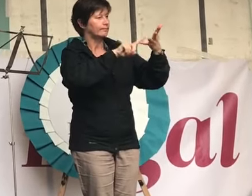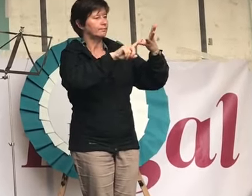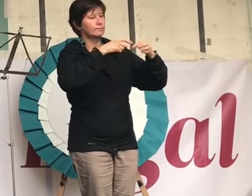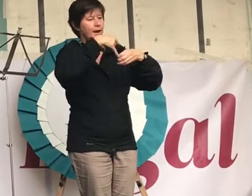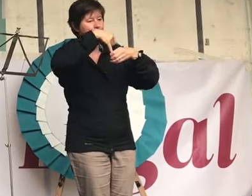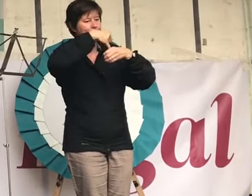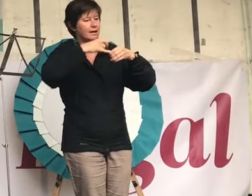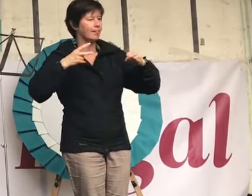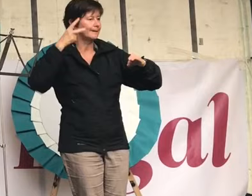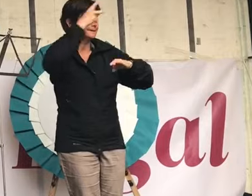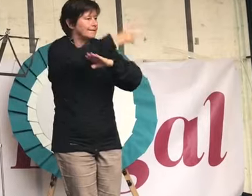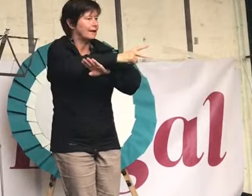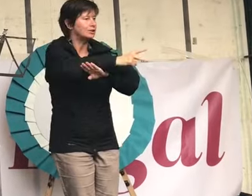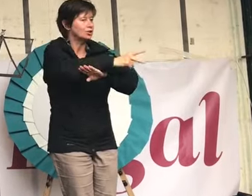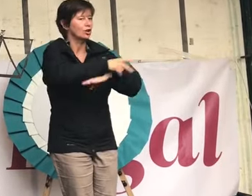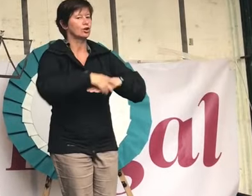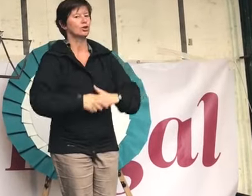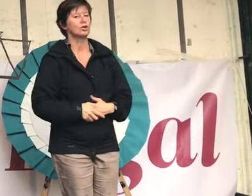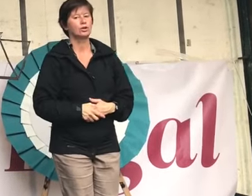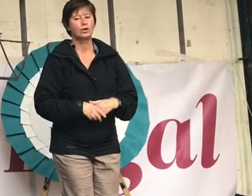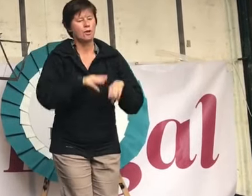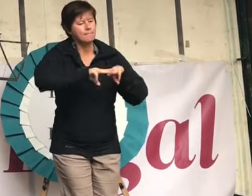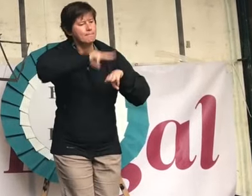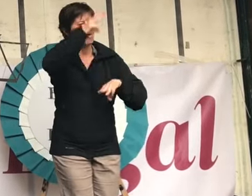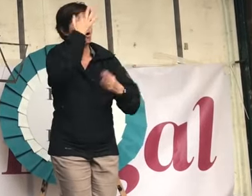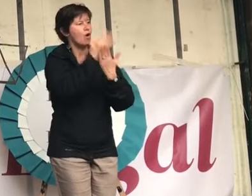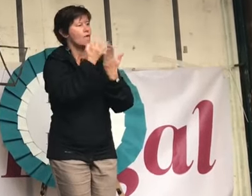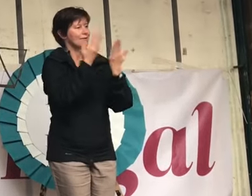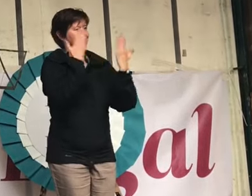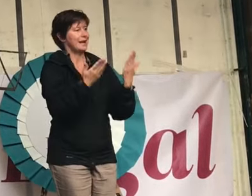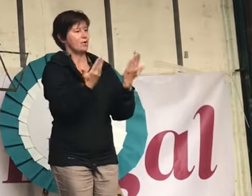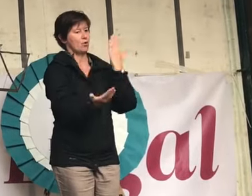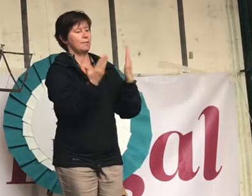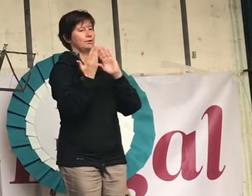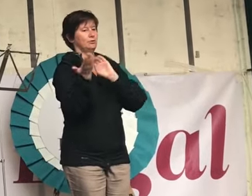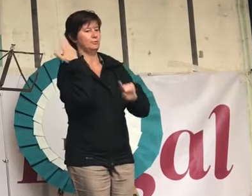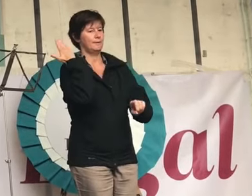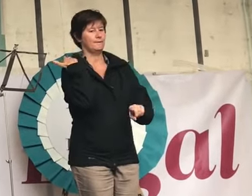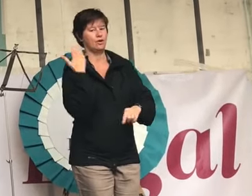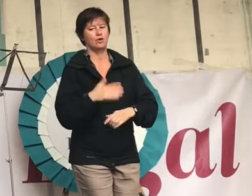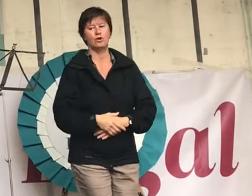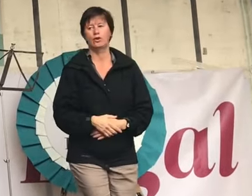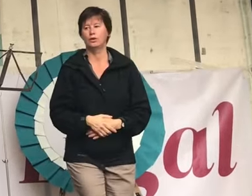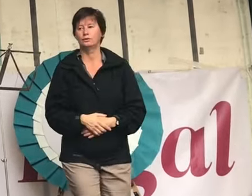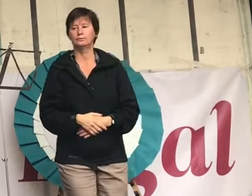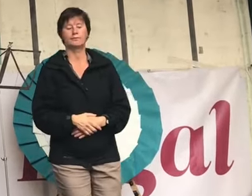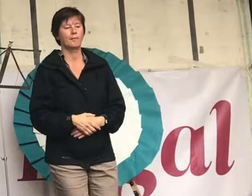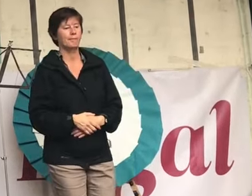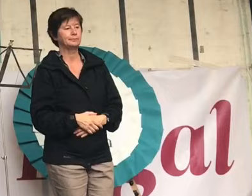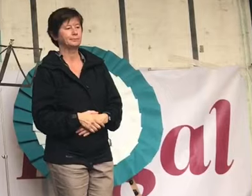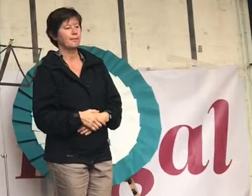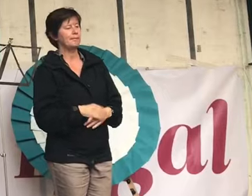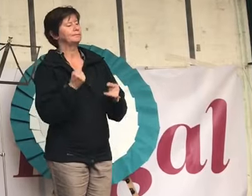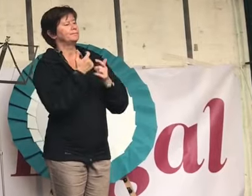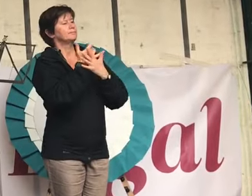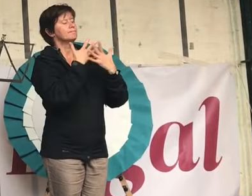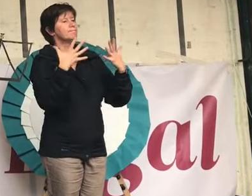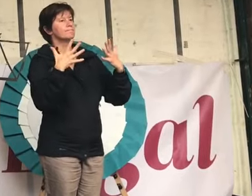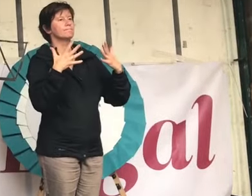coming from the other end of our maternity services suffering